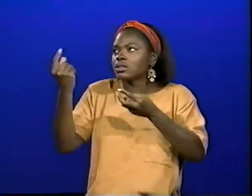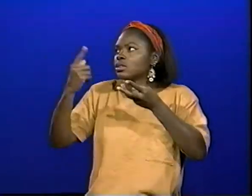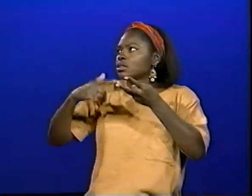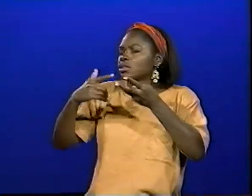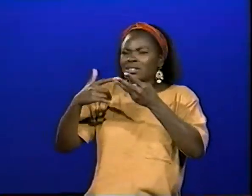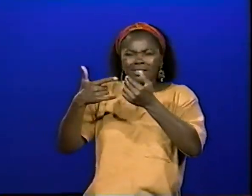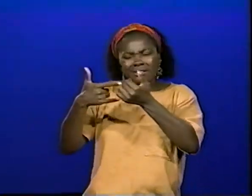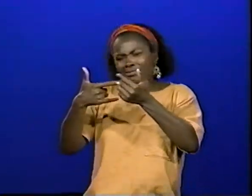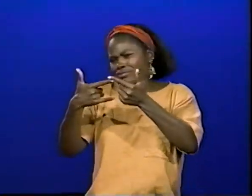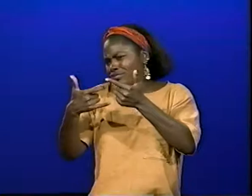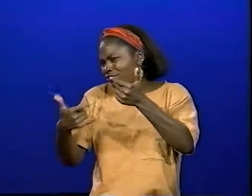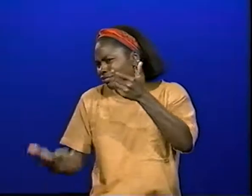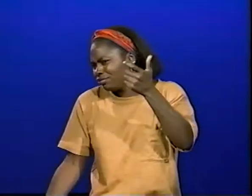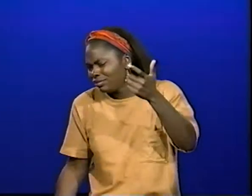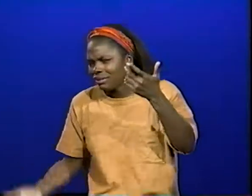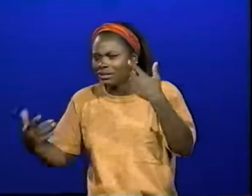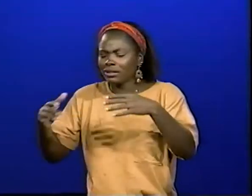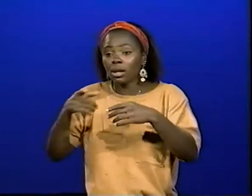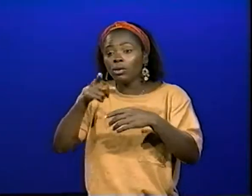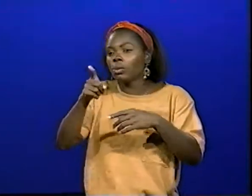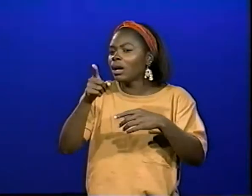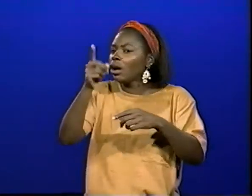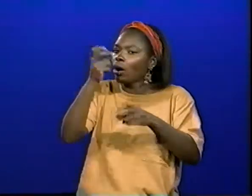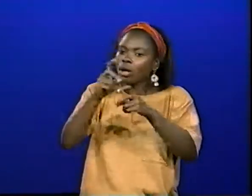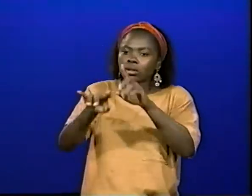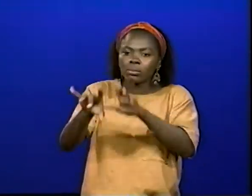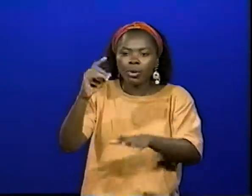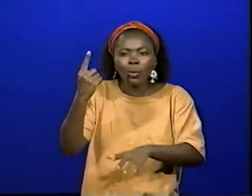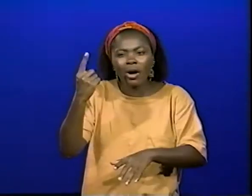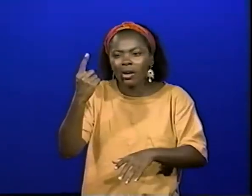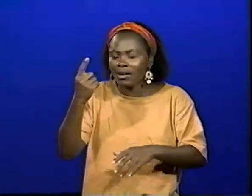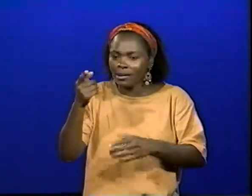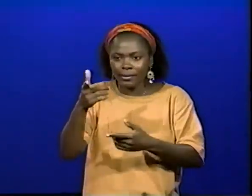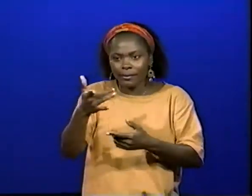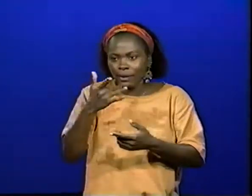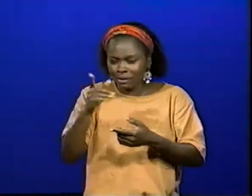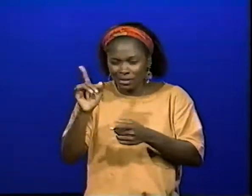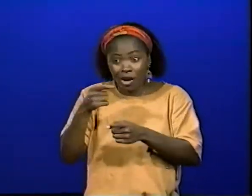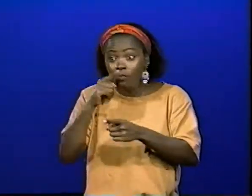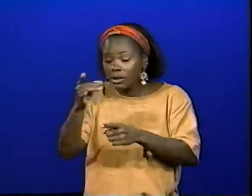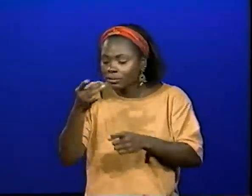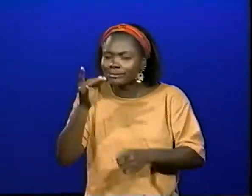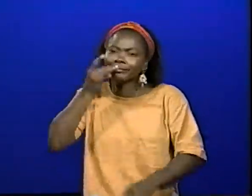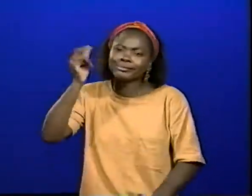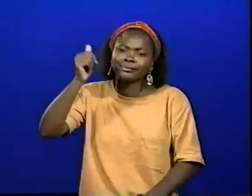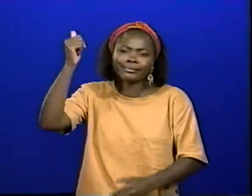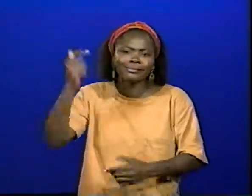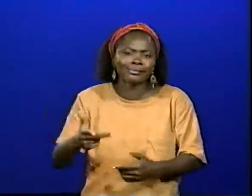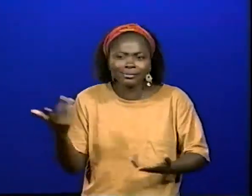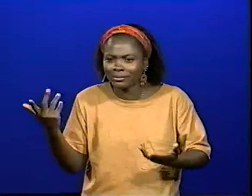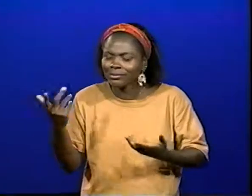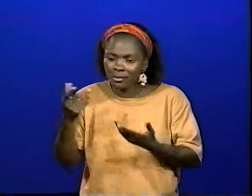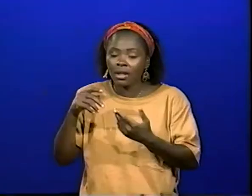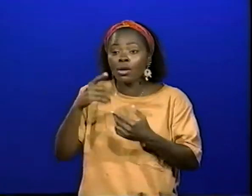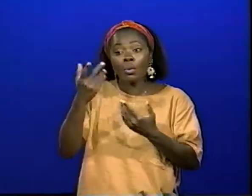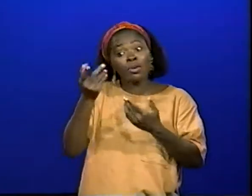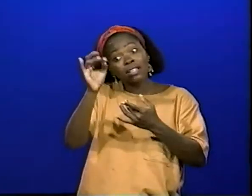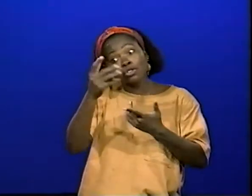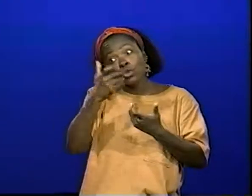fish, all kinds of different recipes. So it was difficult to pick one, but curried goat